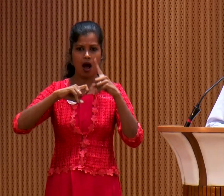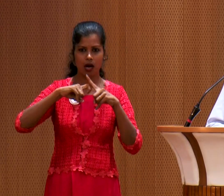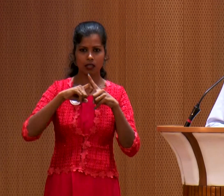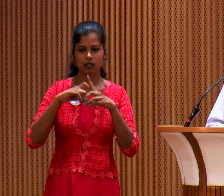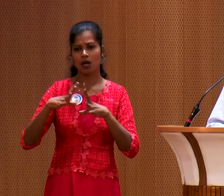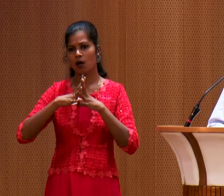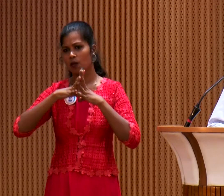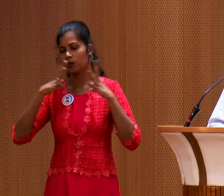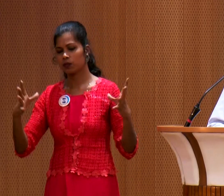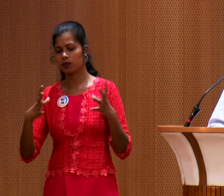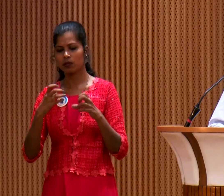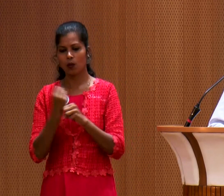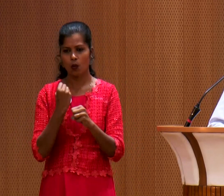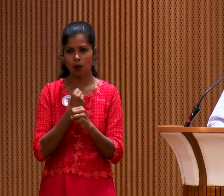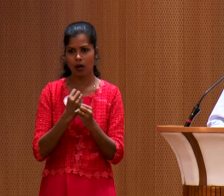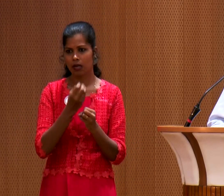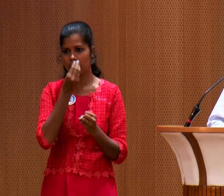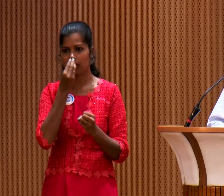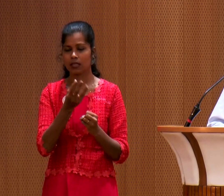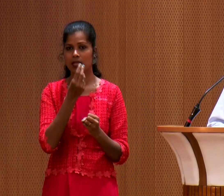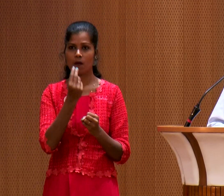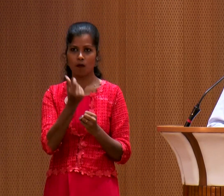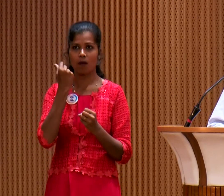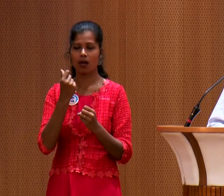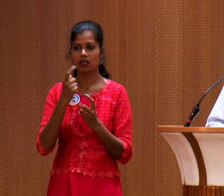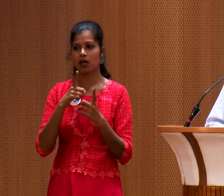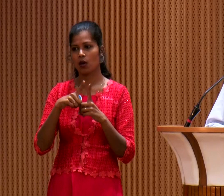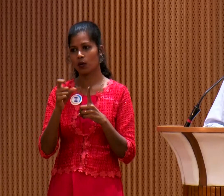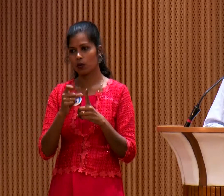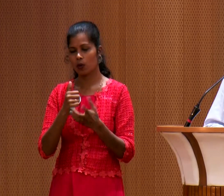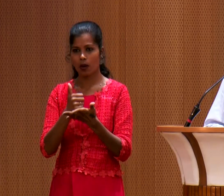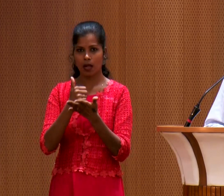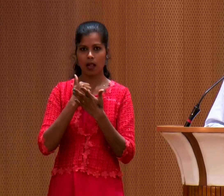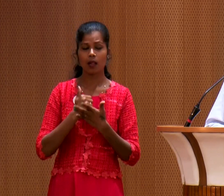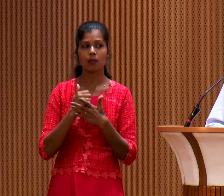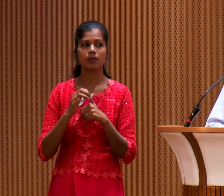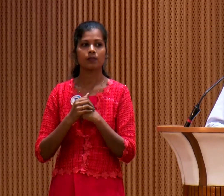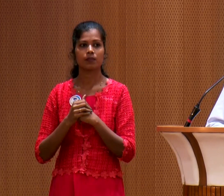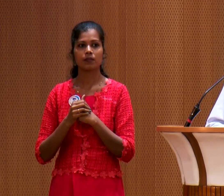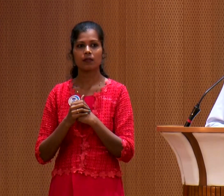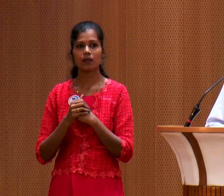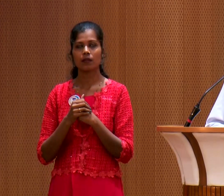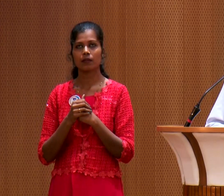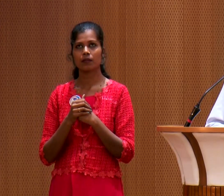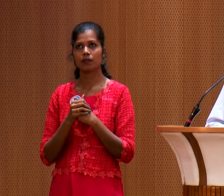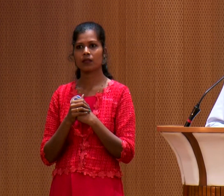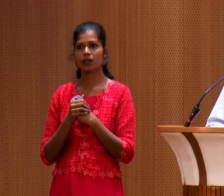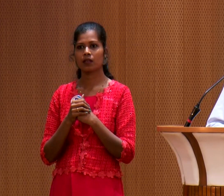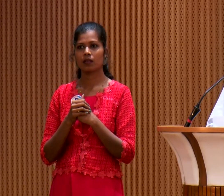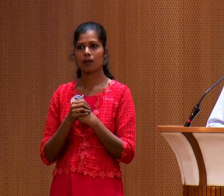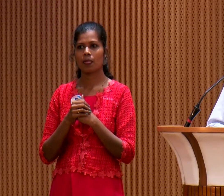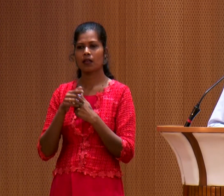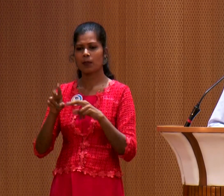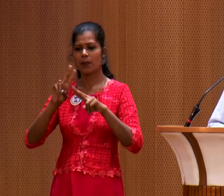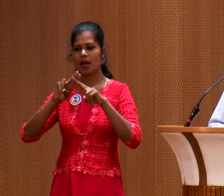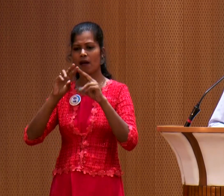large quantities at the areas where the mills are located. And once